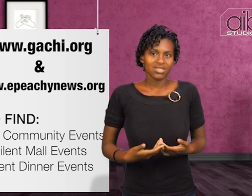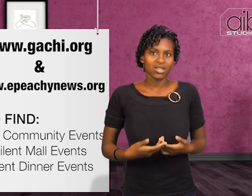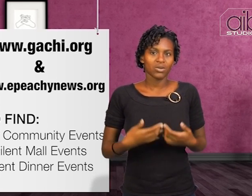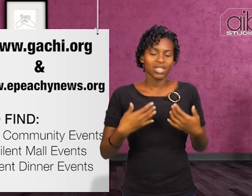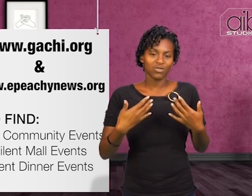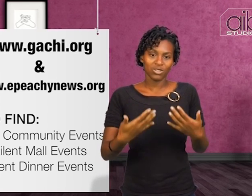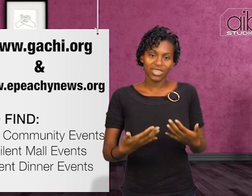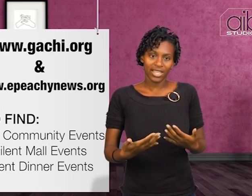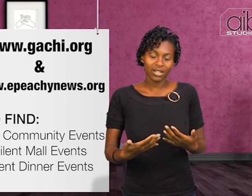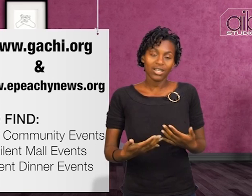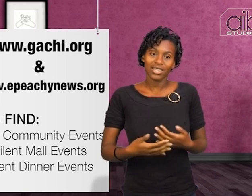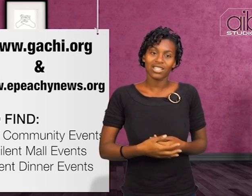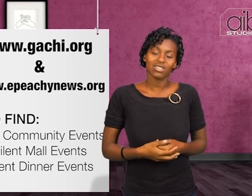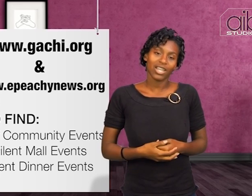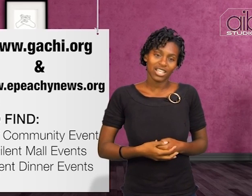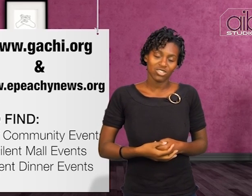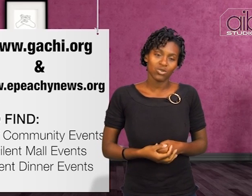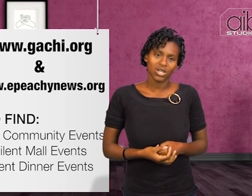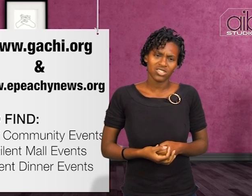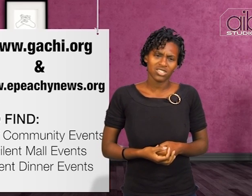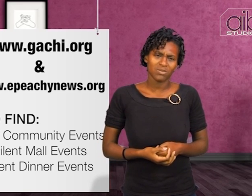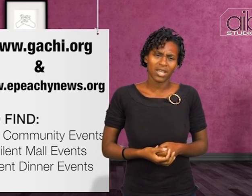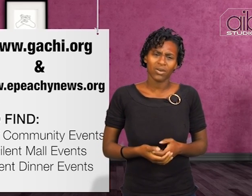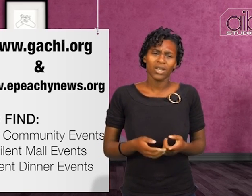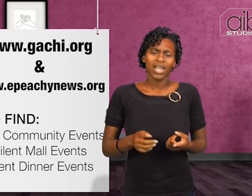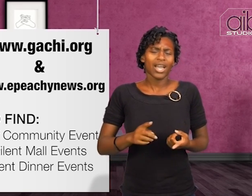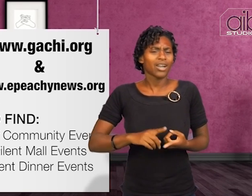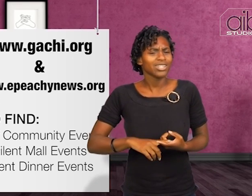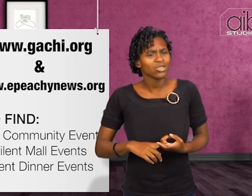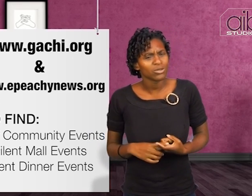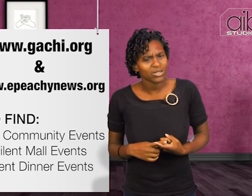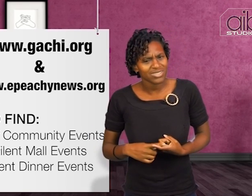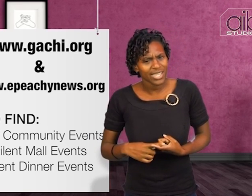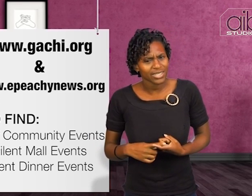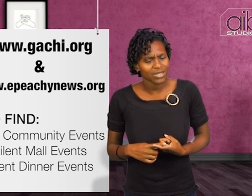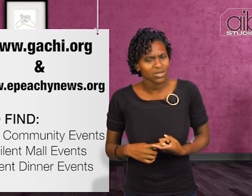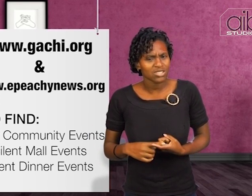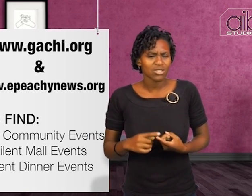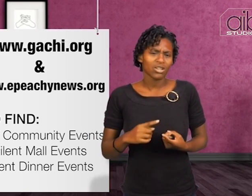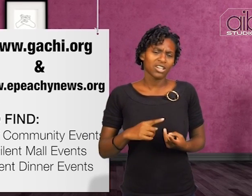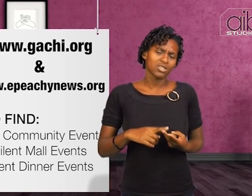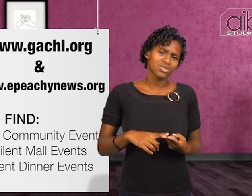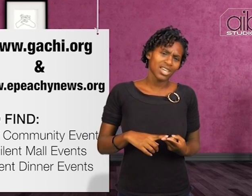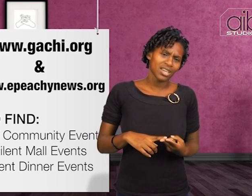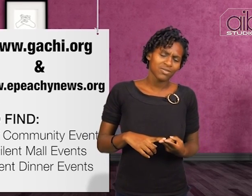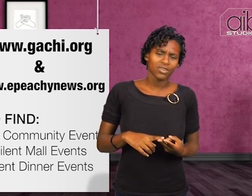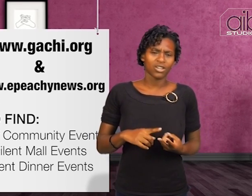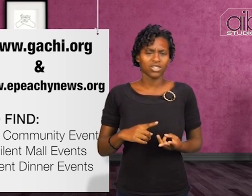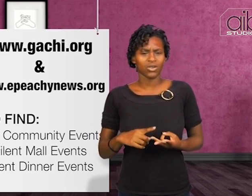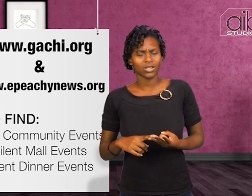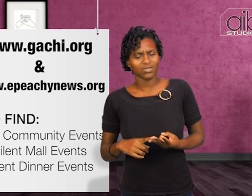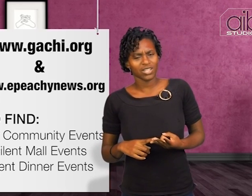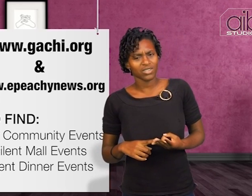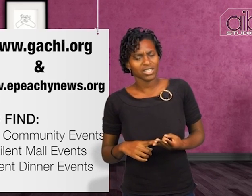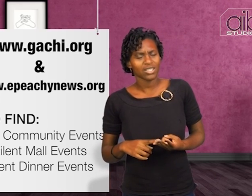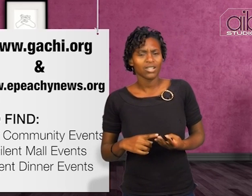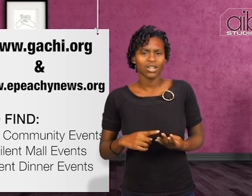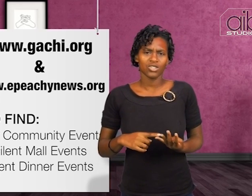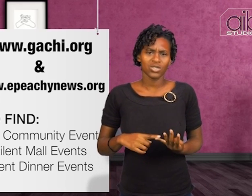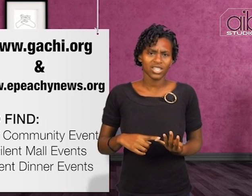So if you're there and they start asking questions about how did you learn sign language? Are you deaf? Are you hard of hearing? Are you